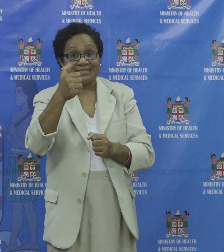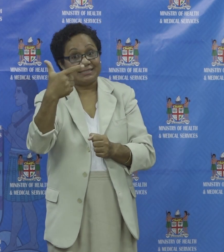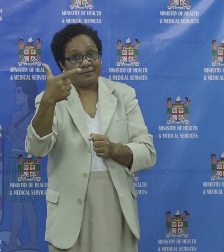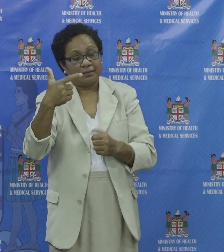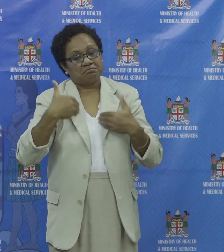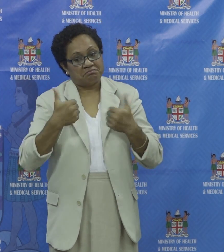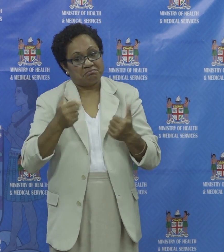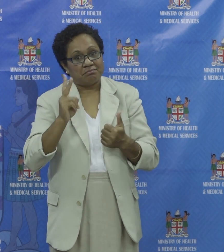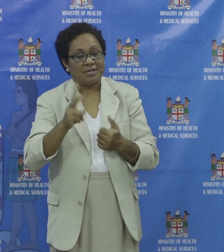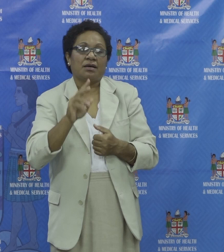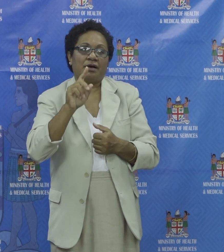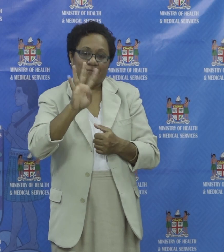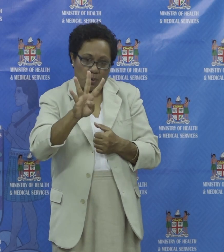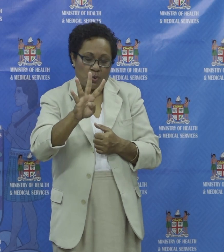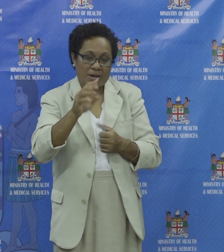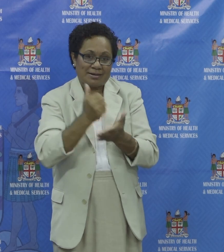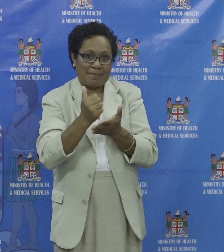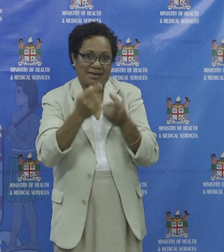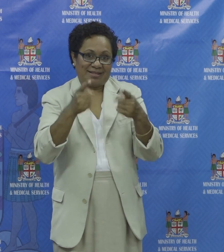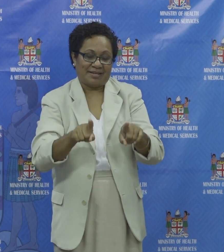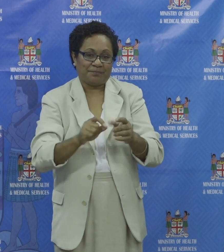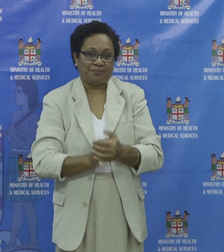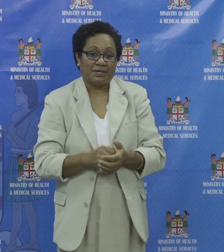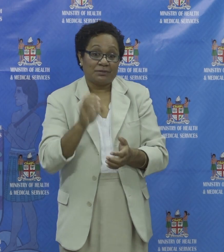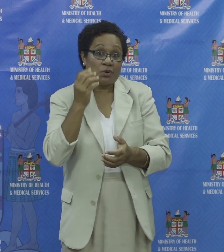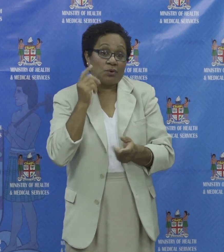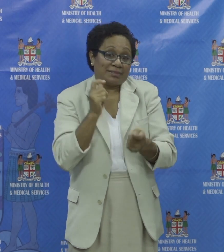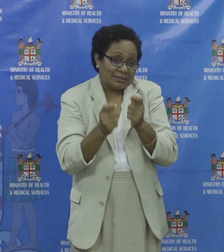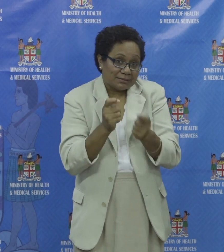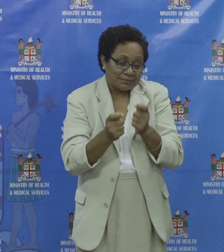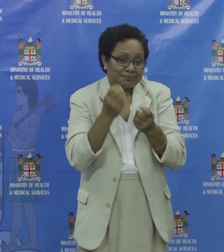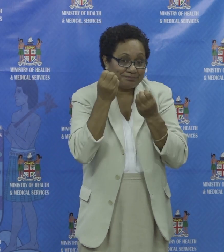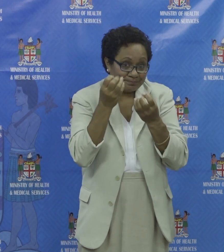recoveries and 4 deaths. In terms of testing,